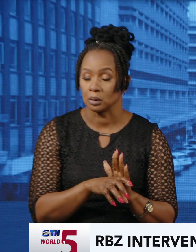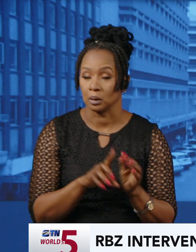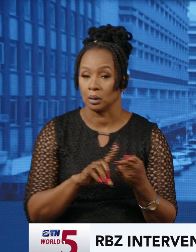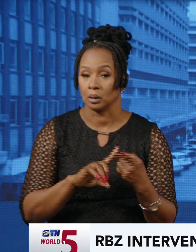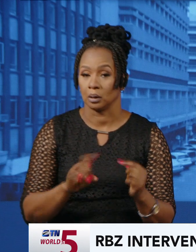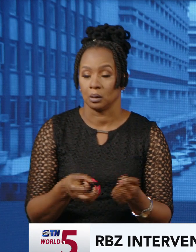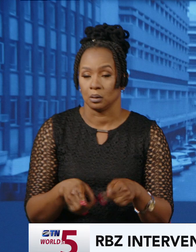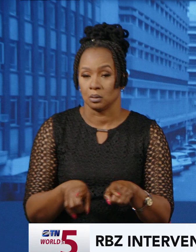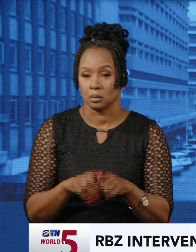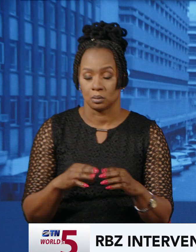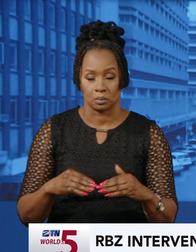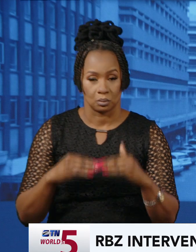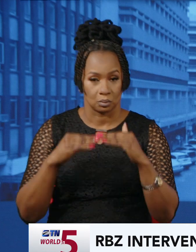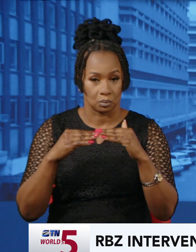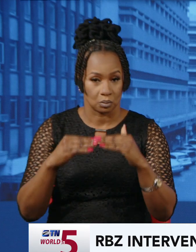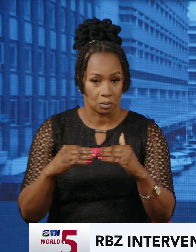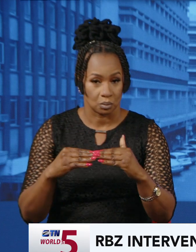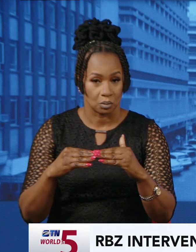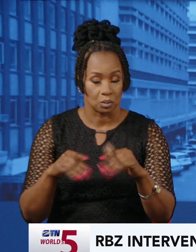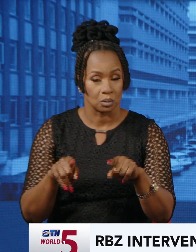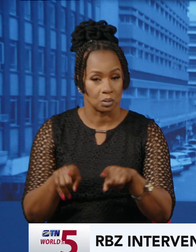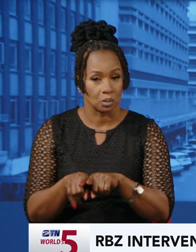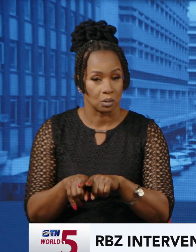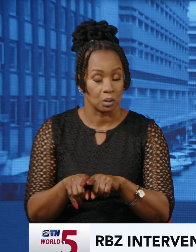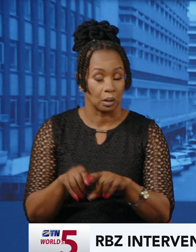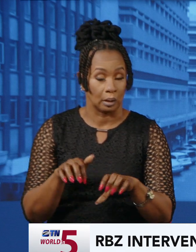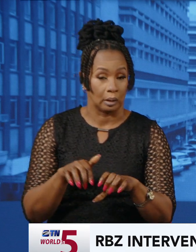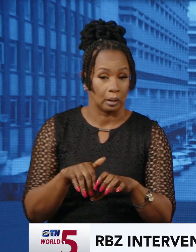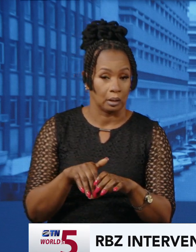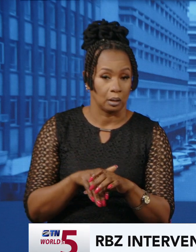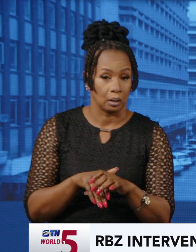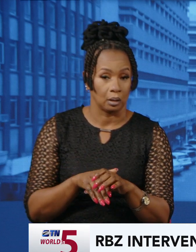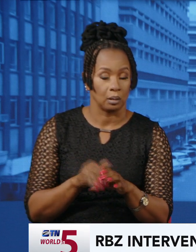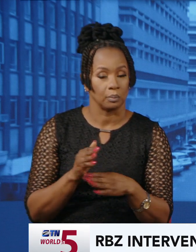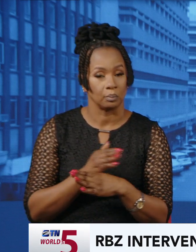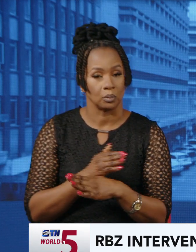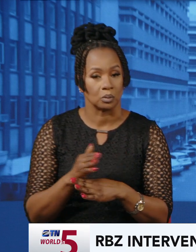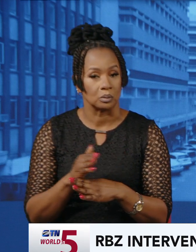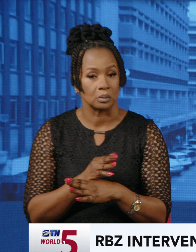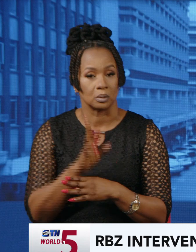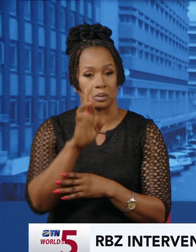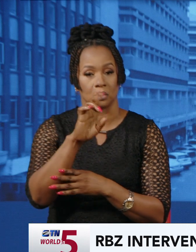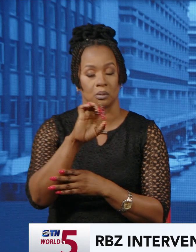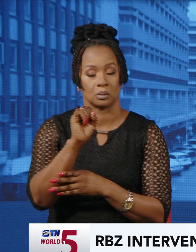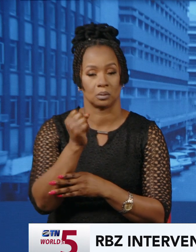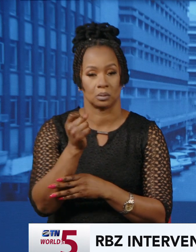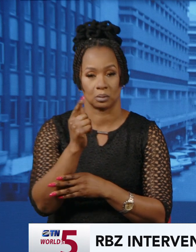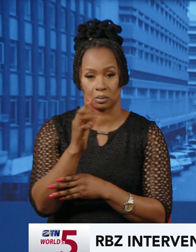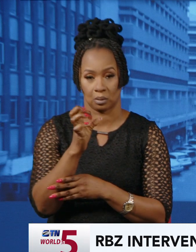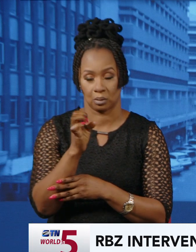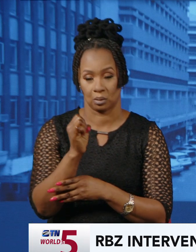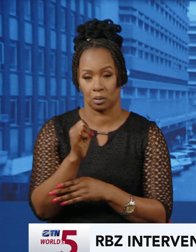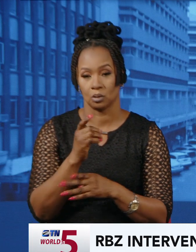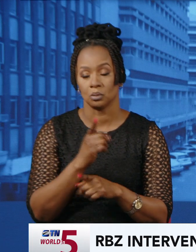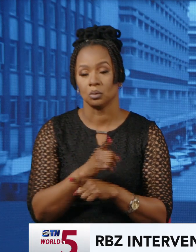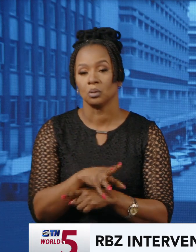and that the parallel market rates presumed to be obtaining in the market are just quoted rates and there are no meaningful trades taking